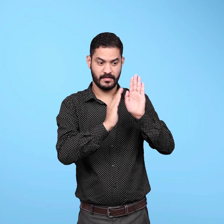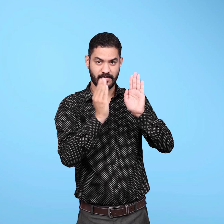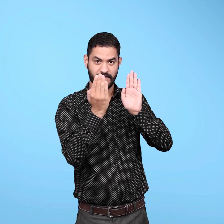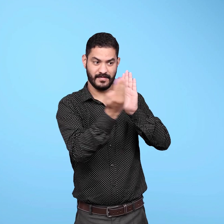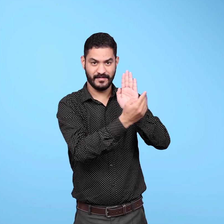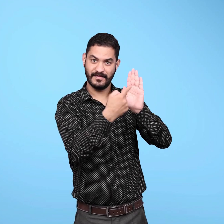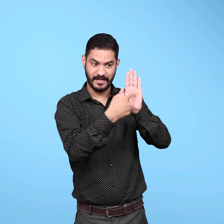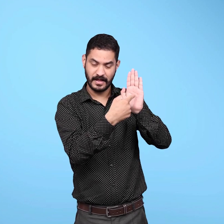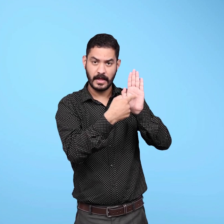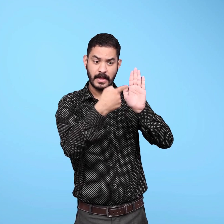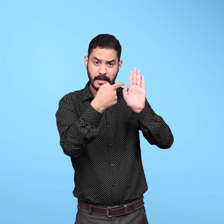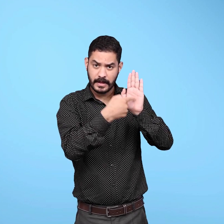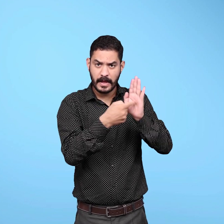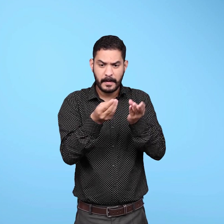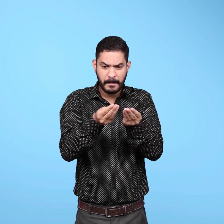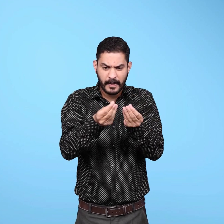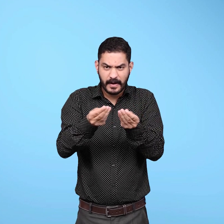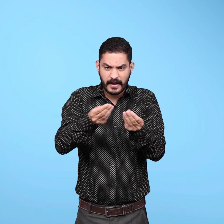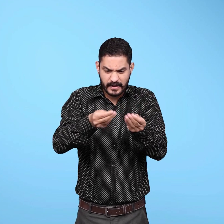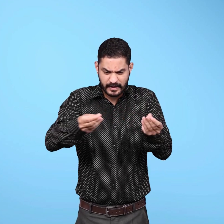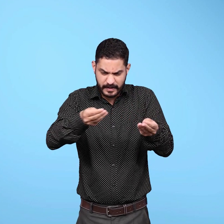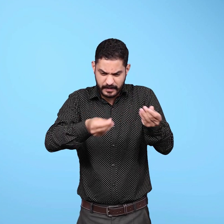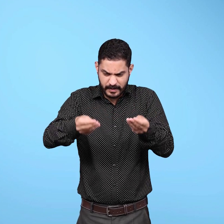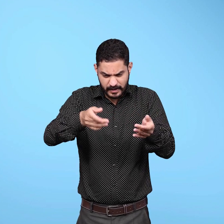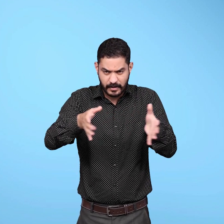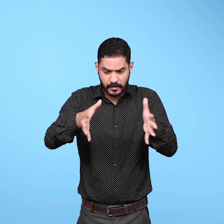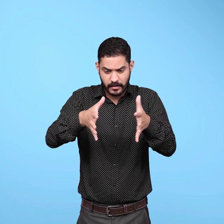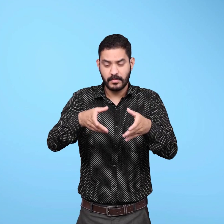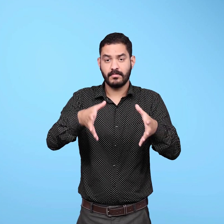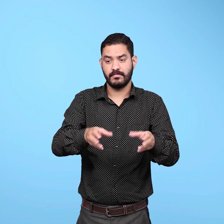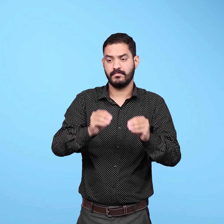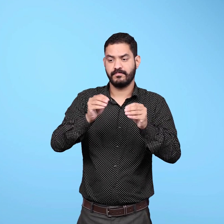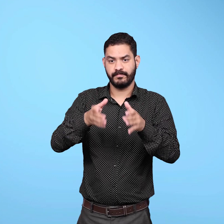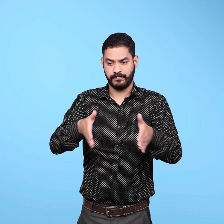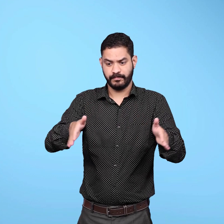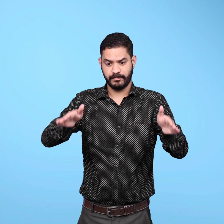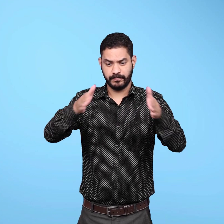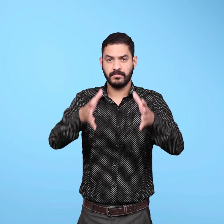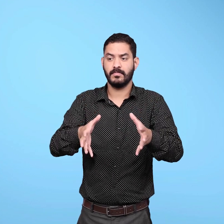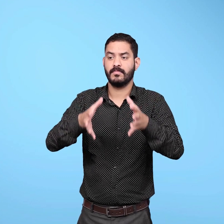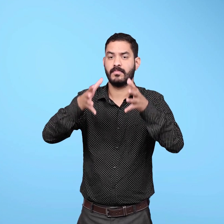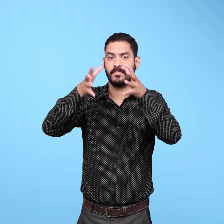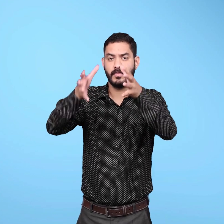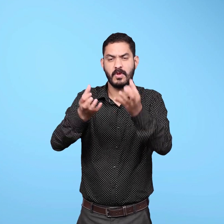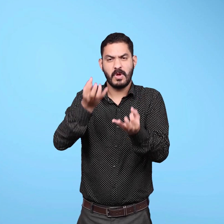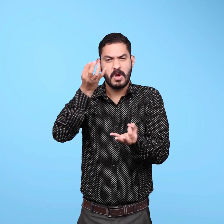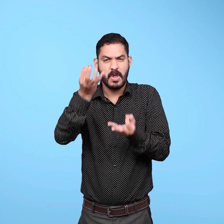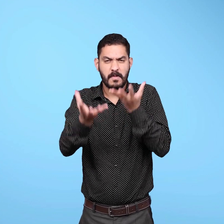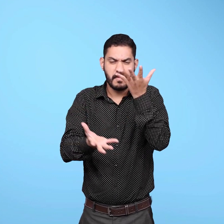his kiln, which resulted in the blackening of its outer surface. A fine black slip was